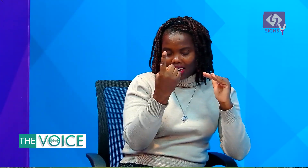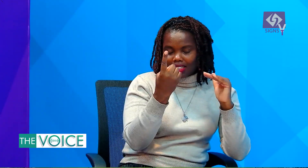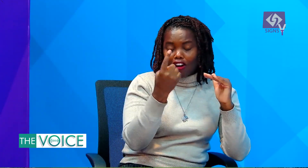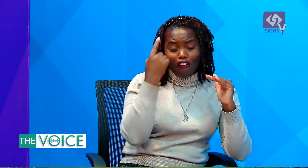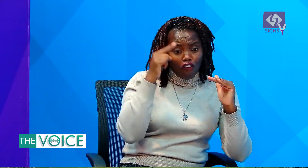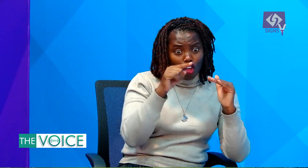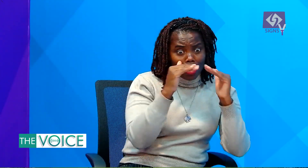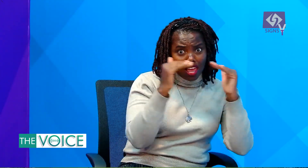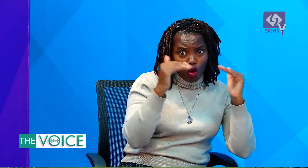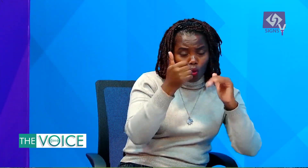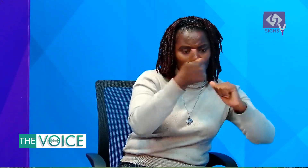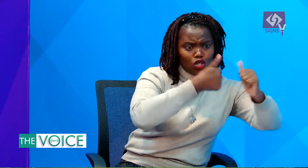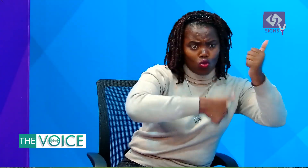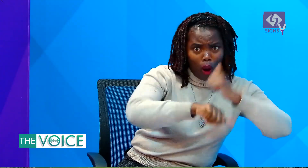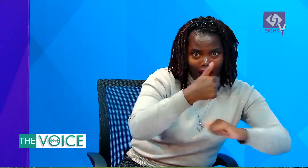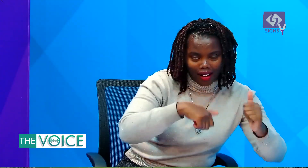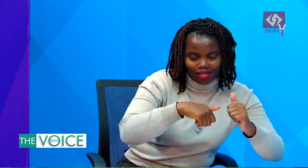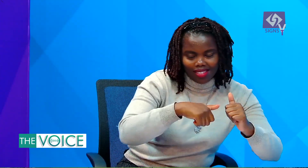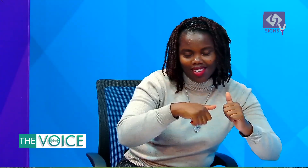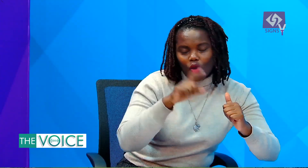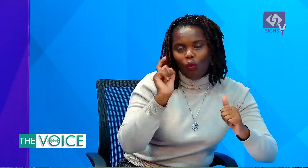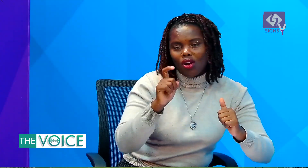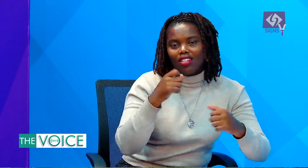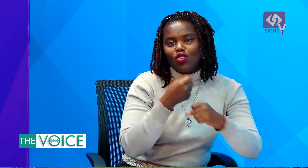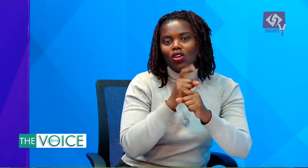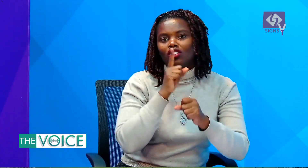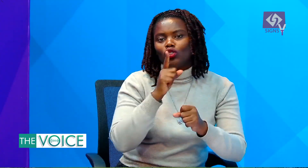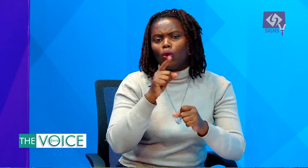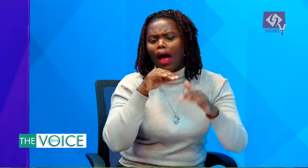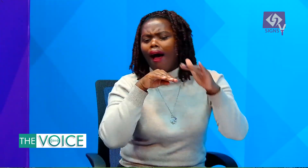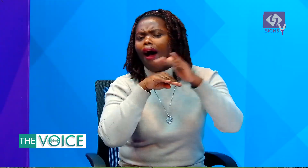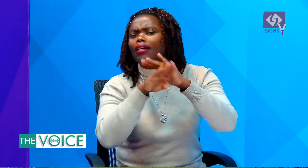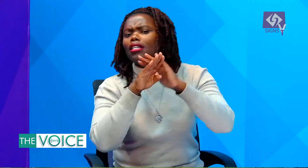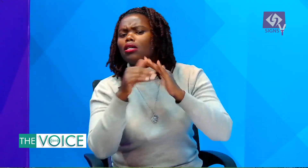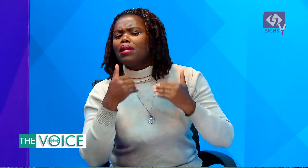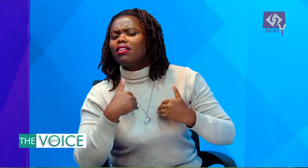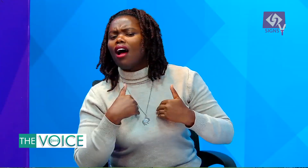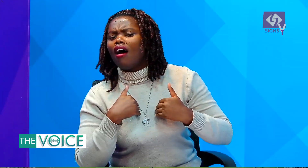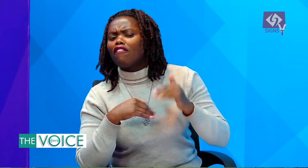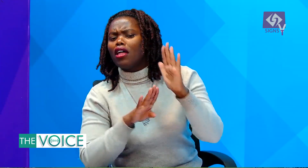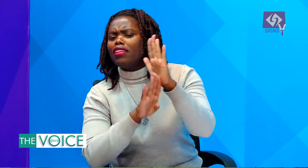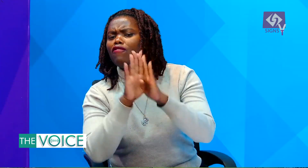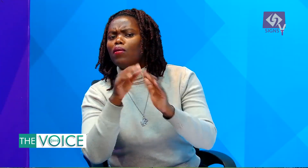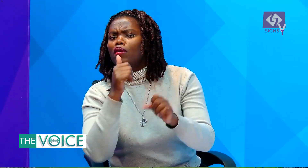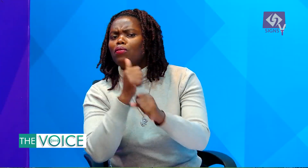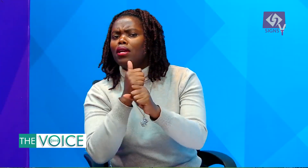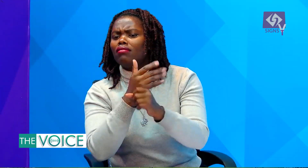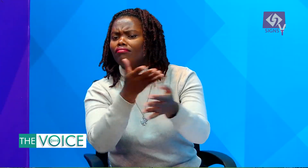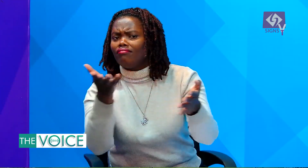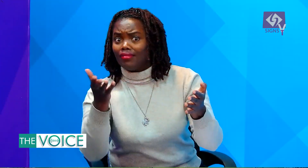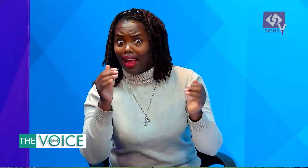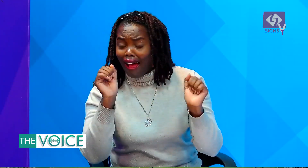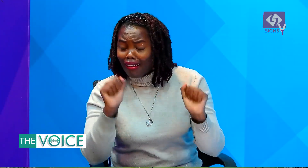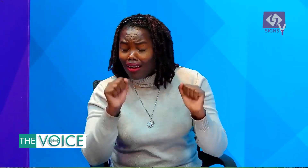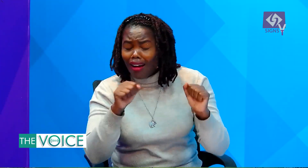we need to have equality. So we need to act and get equality. We need to check whether we have